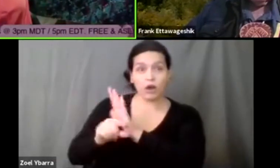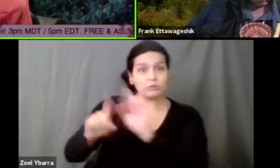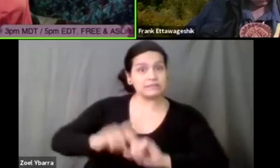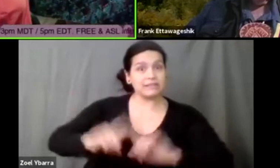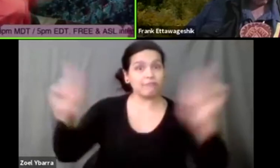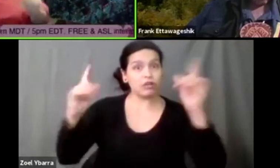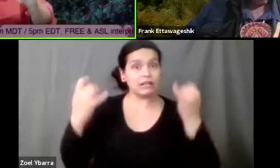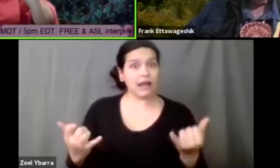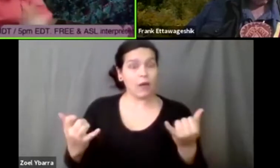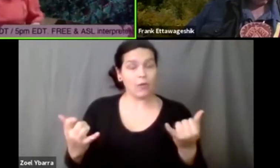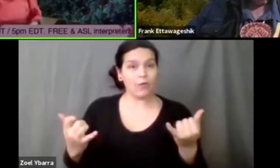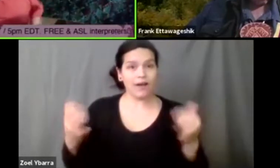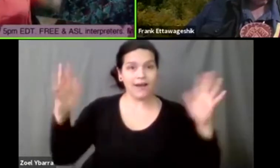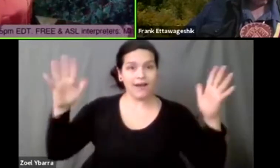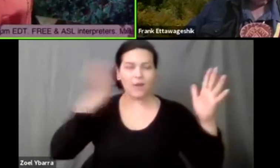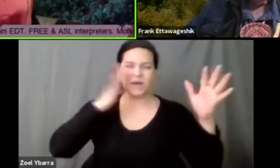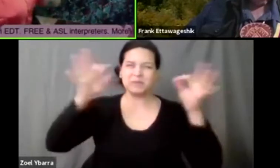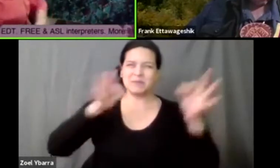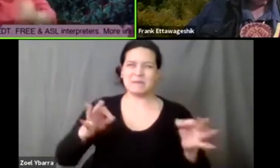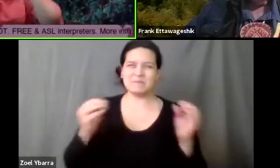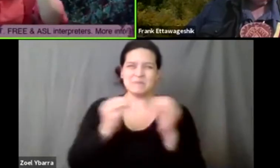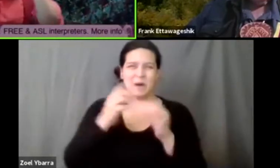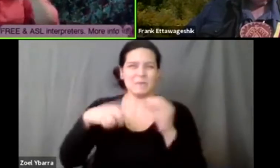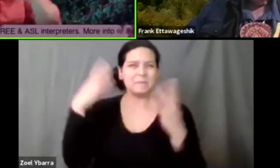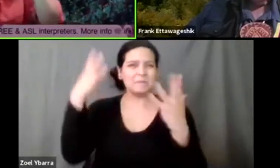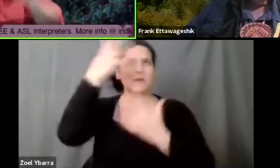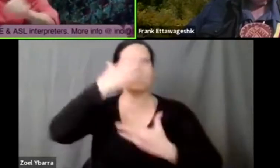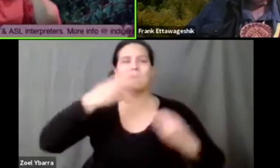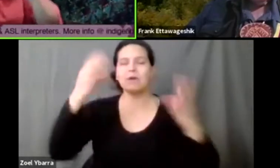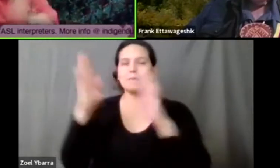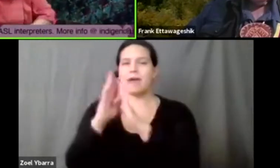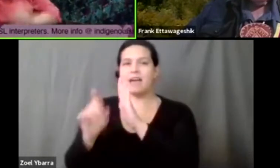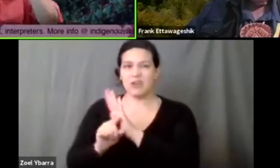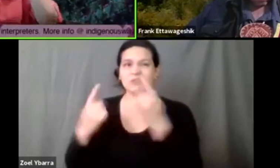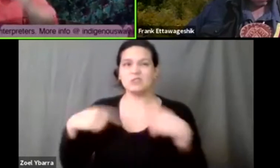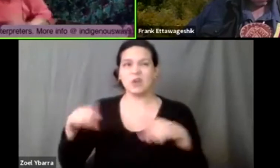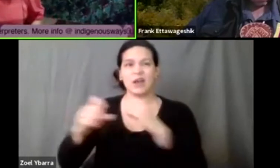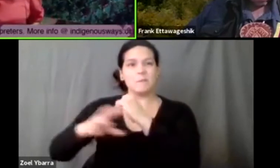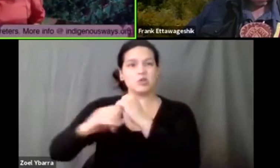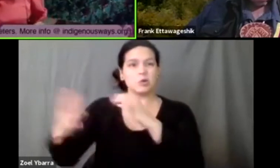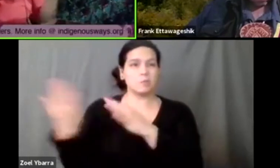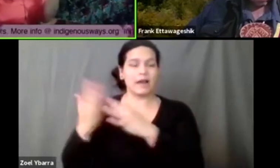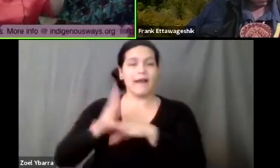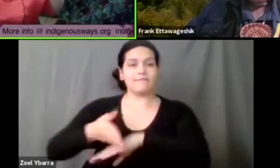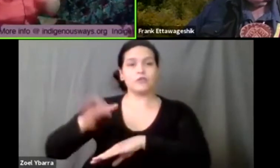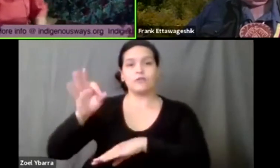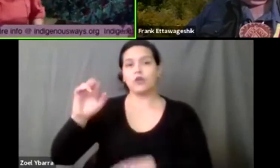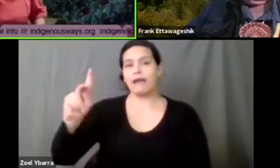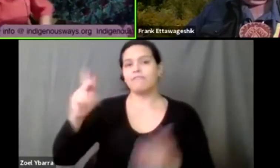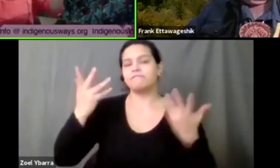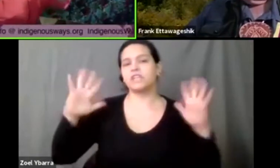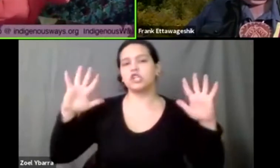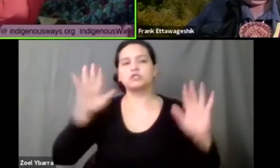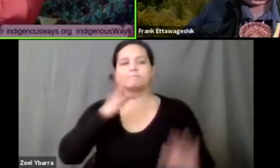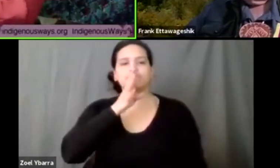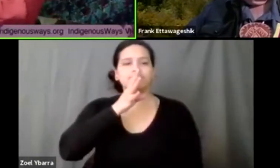ta-da! I'll be telling you more about this beautiful background in that commercial break where after Frank talks, I'll tell you all about how